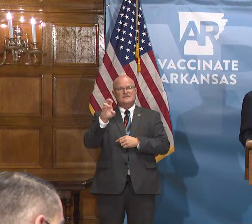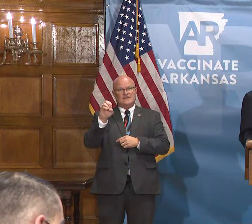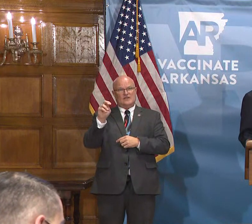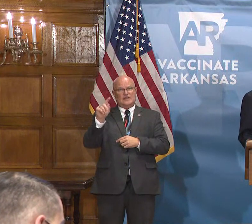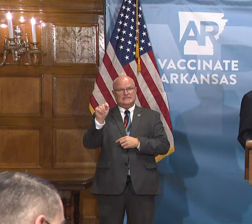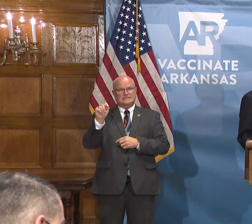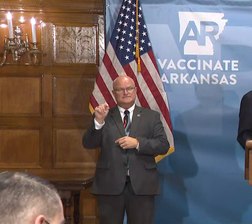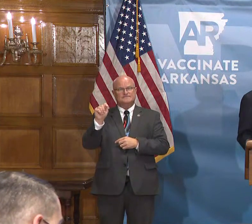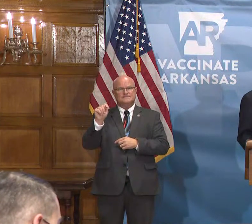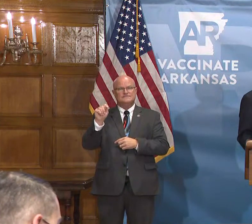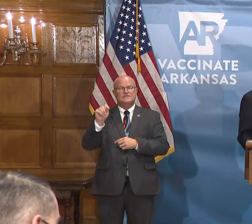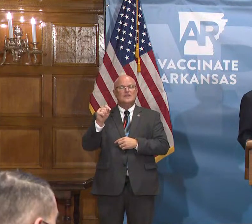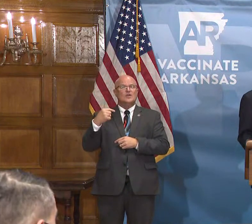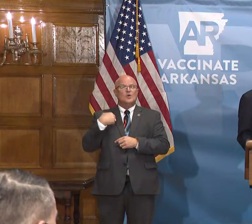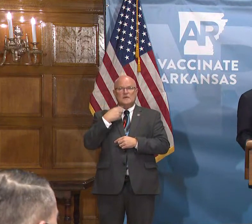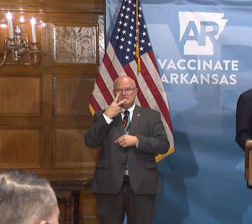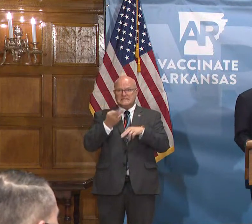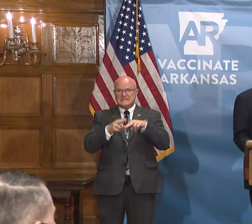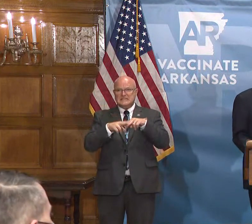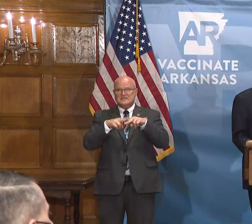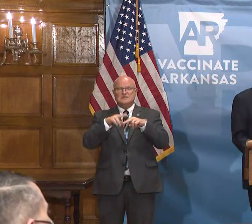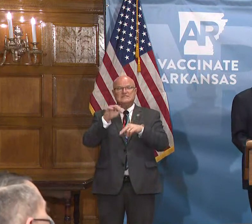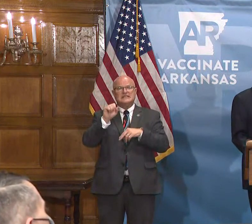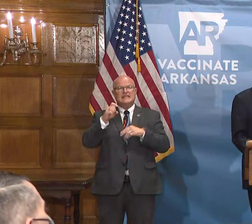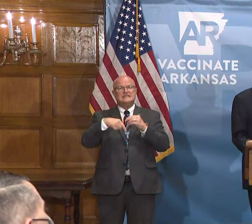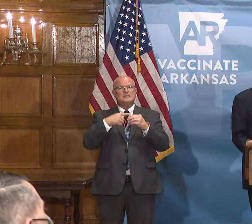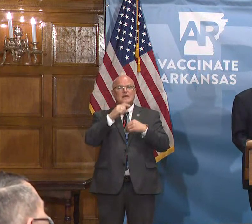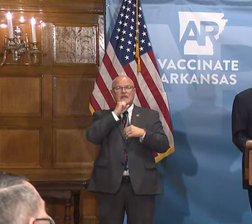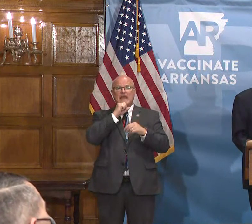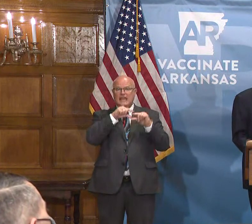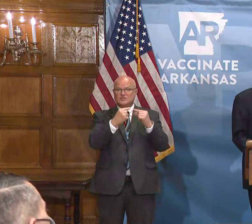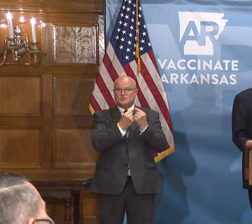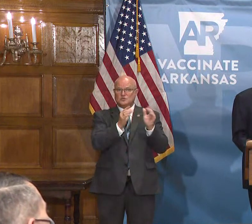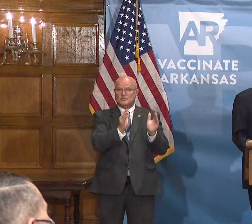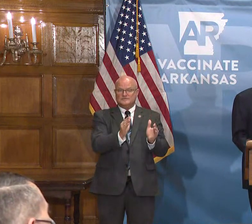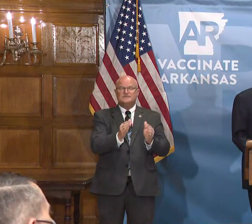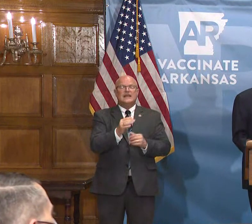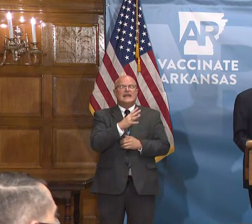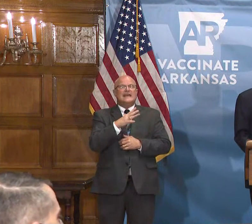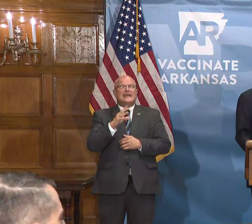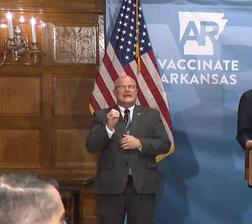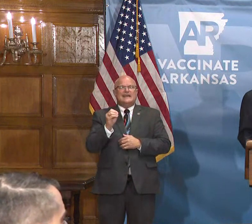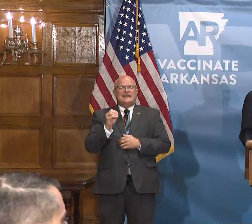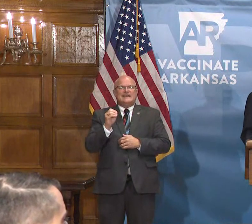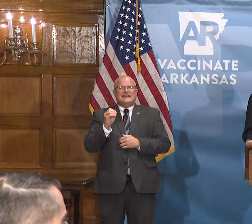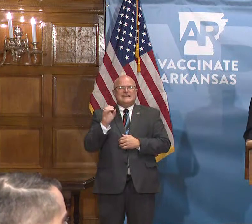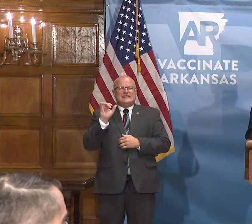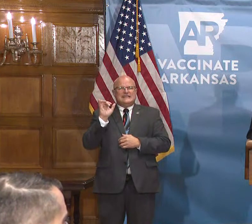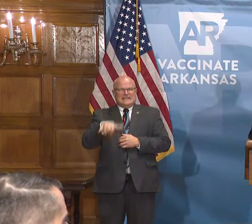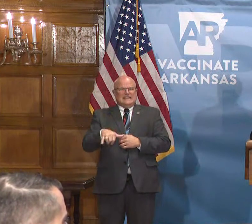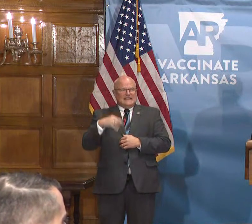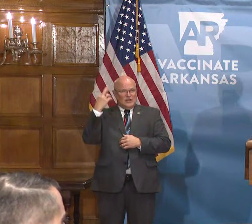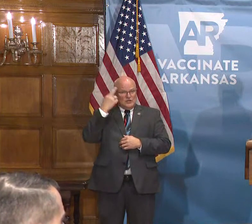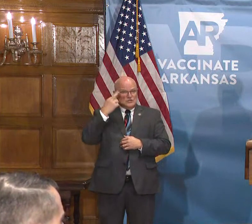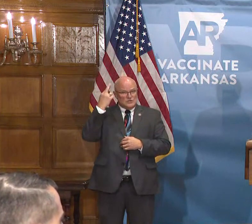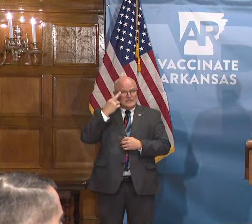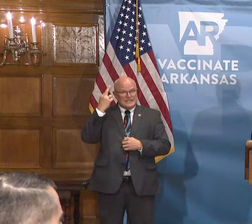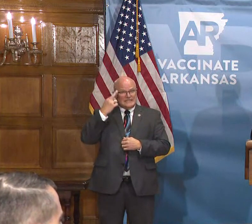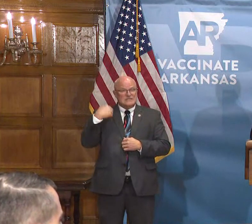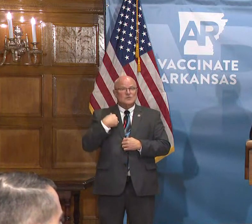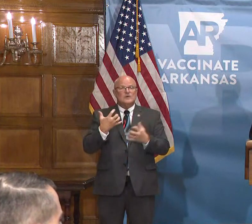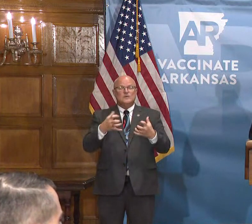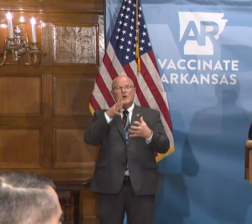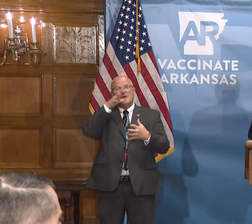experienced. And we have seen an increase in cases among that age group, and so for those reasons, we